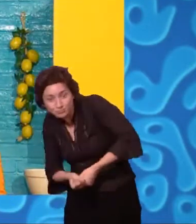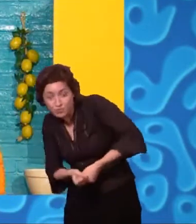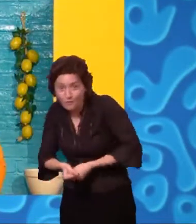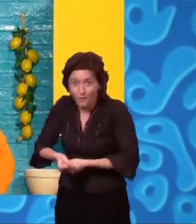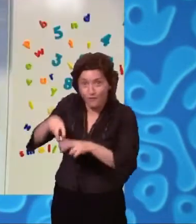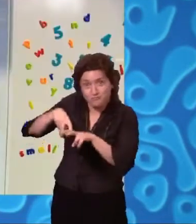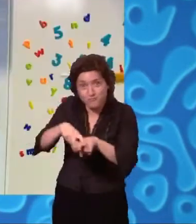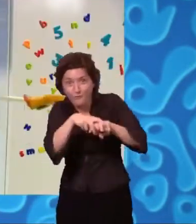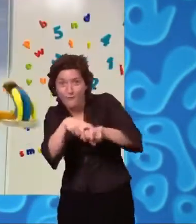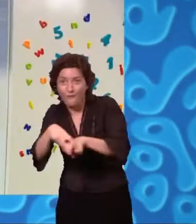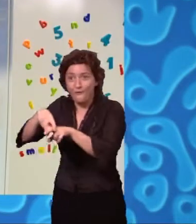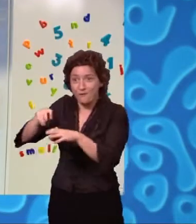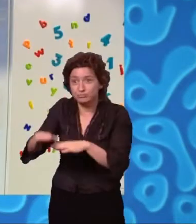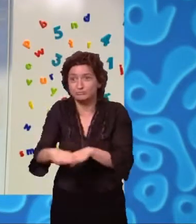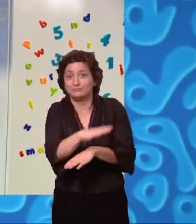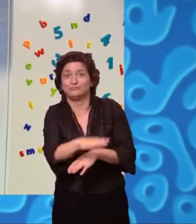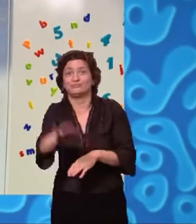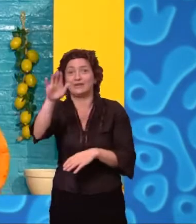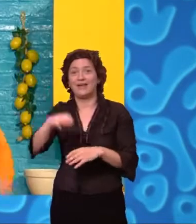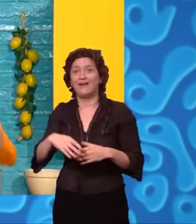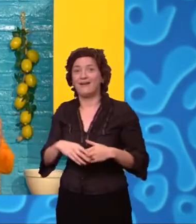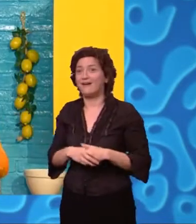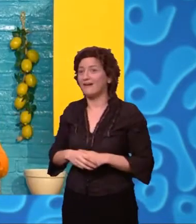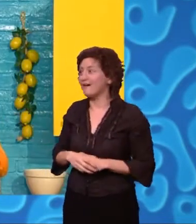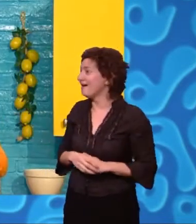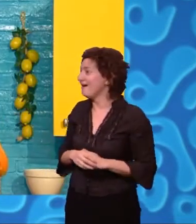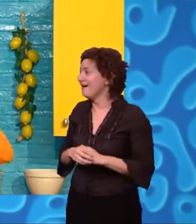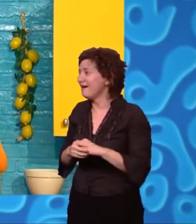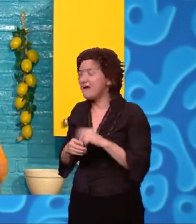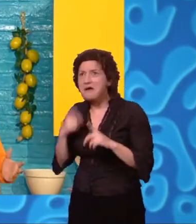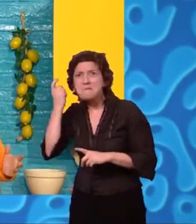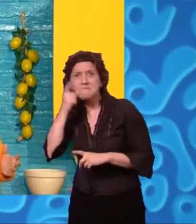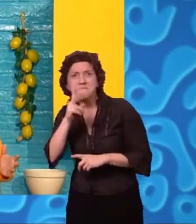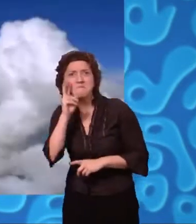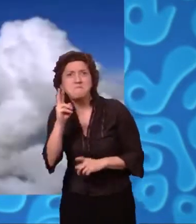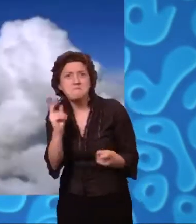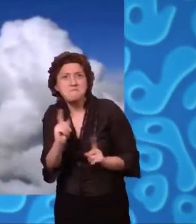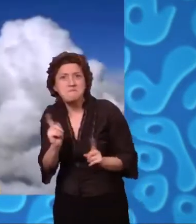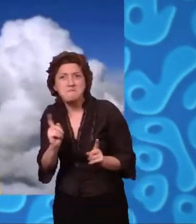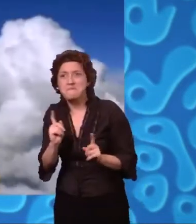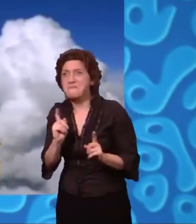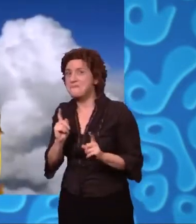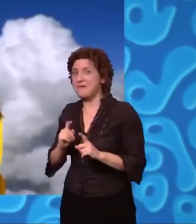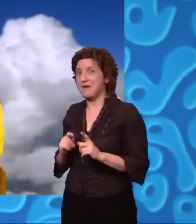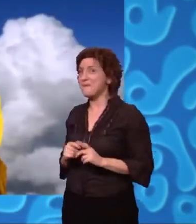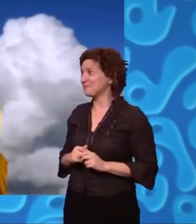Go, Small, whiz away! I wonder what he'll see today.